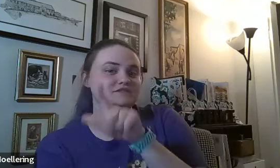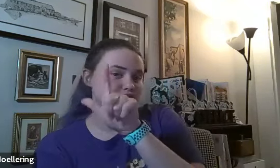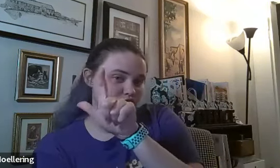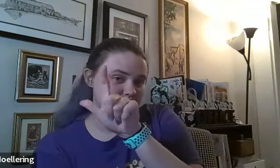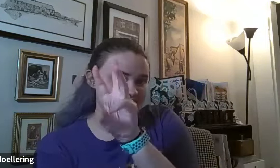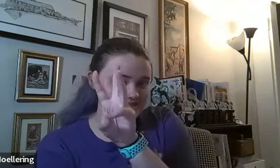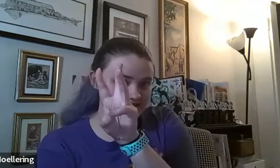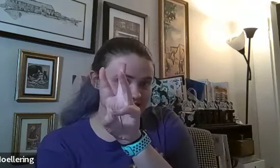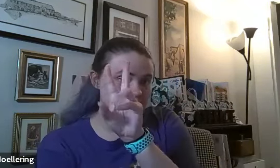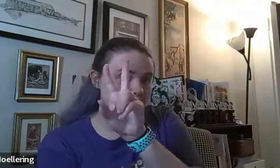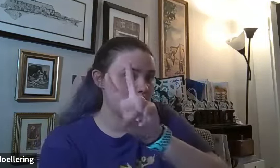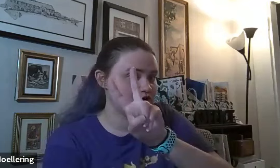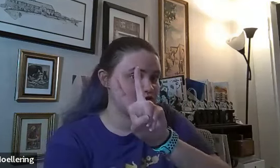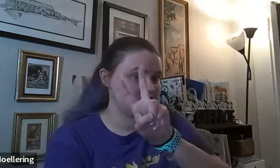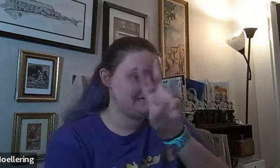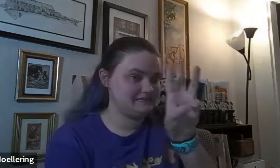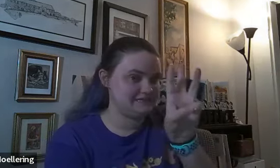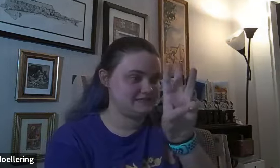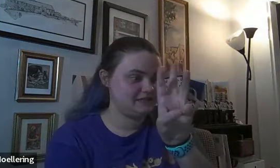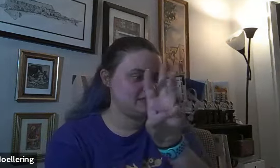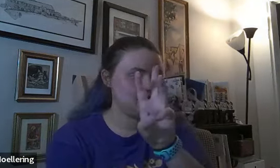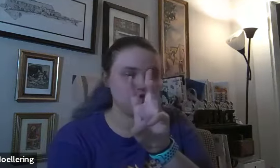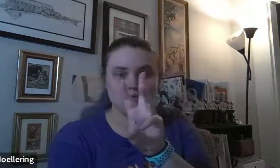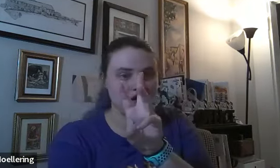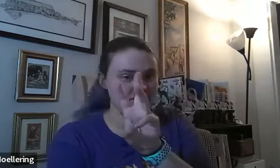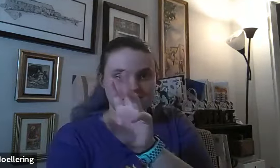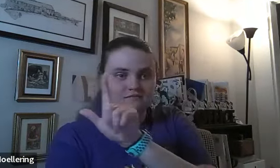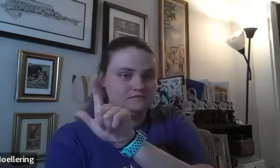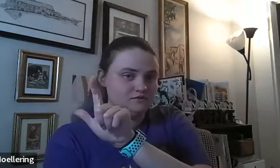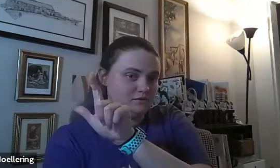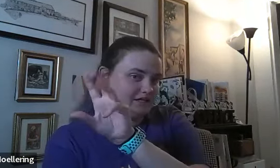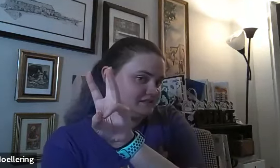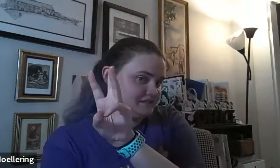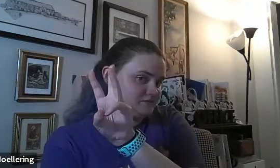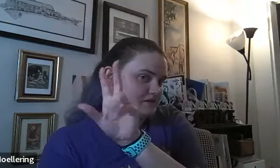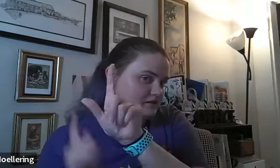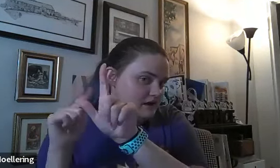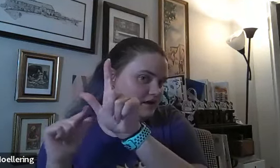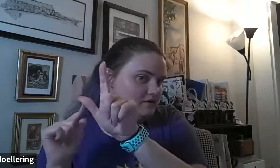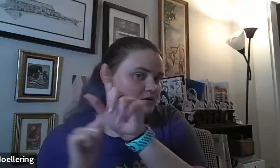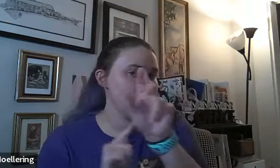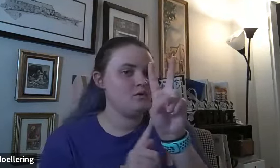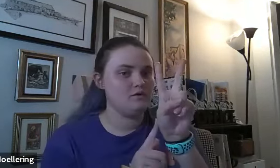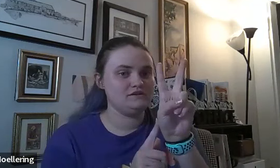So 26 or 26, either way. 26 with that little L or the